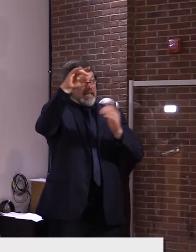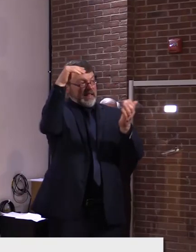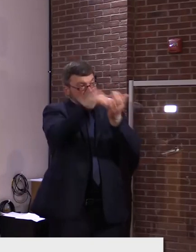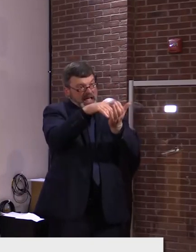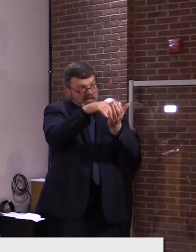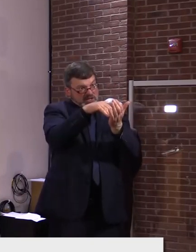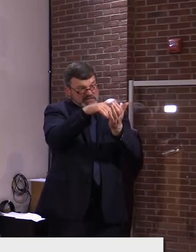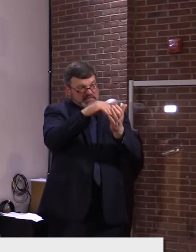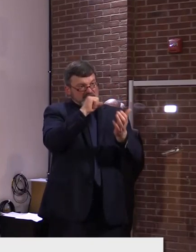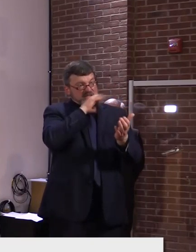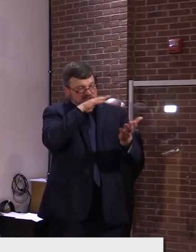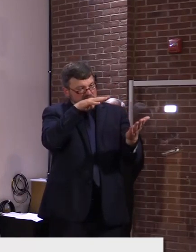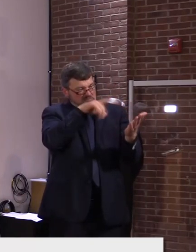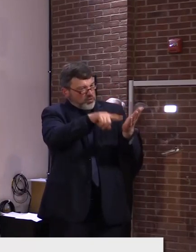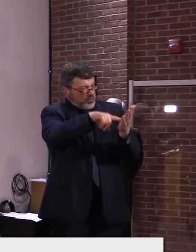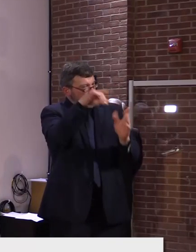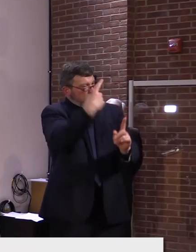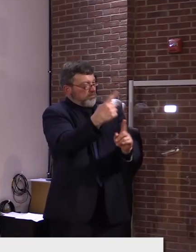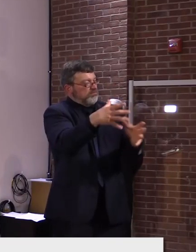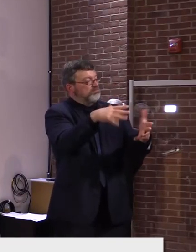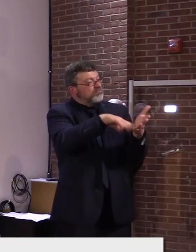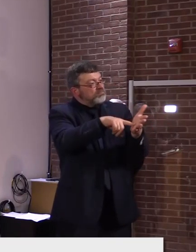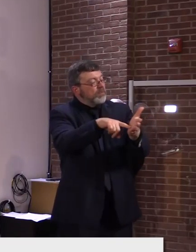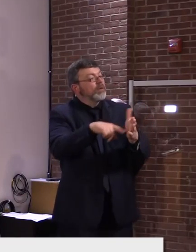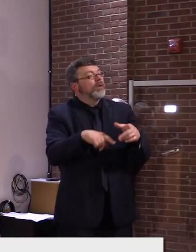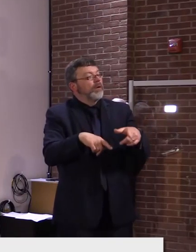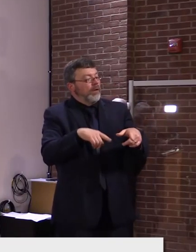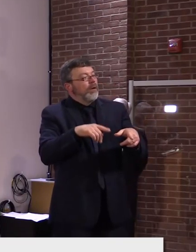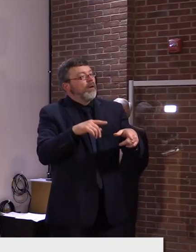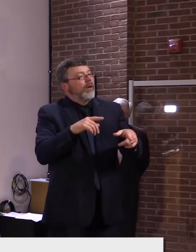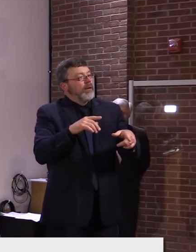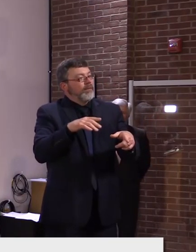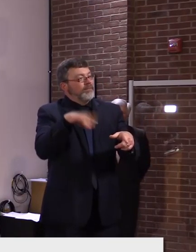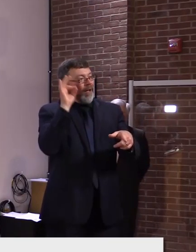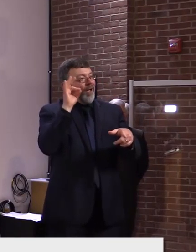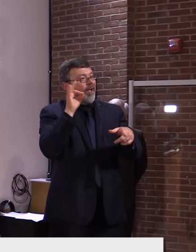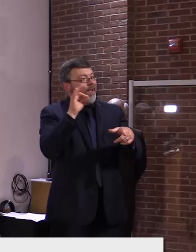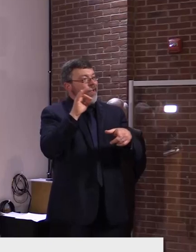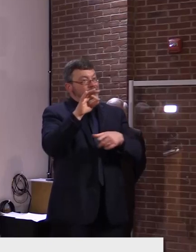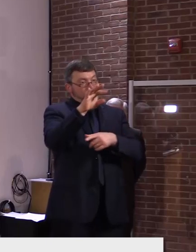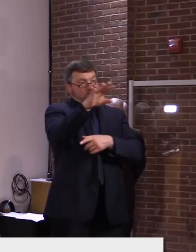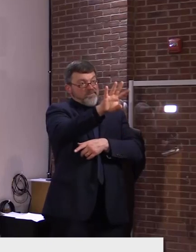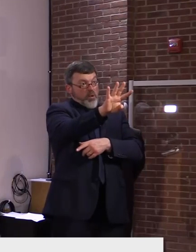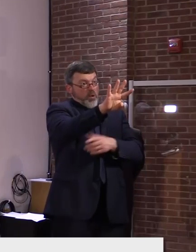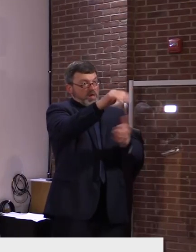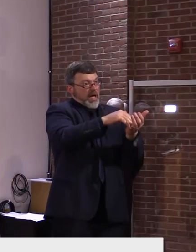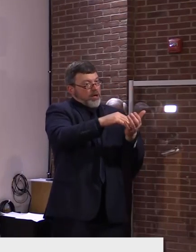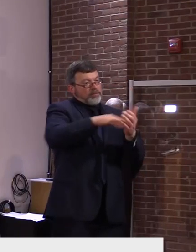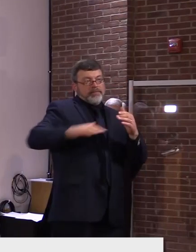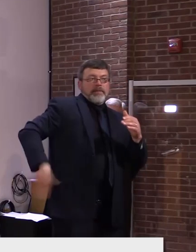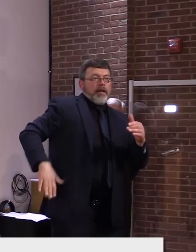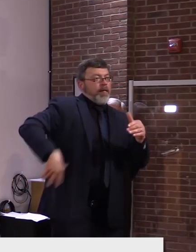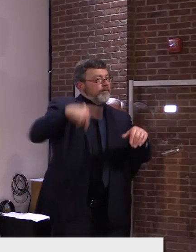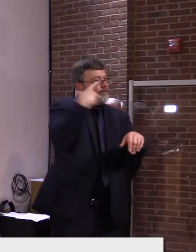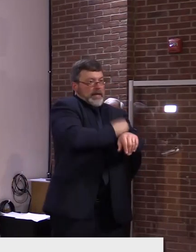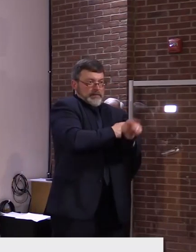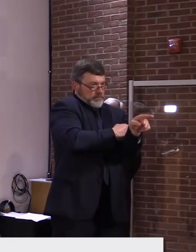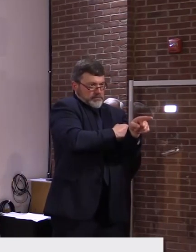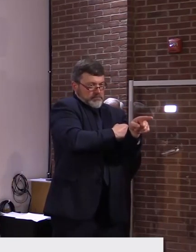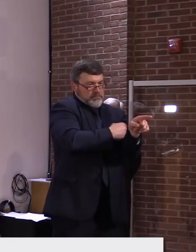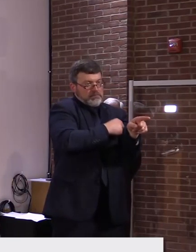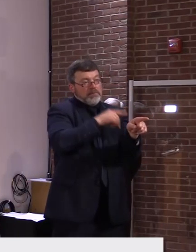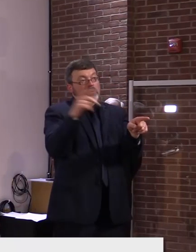unvaccinated, in 280 nursing homes in 21 states, looked at vaccination rates and